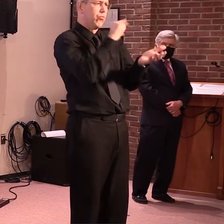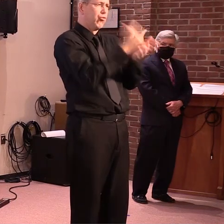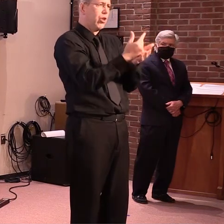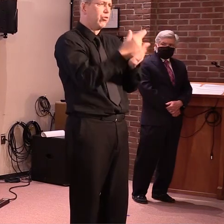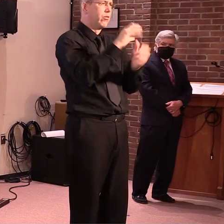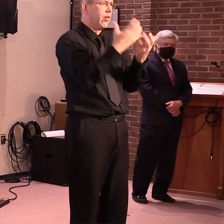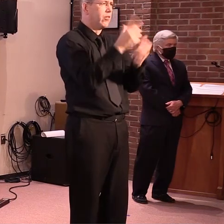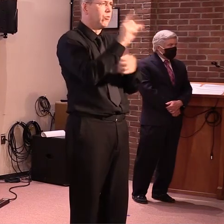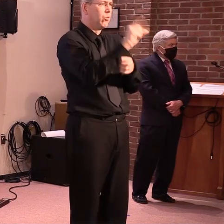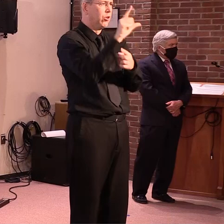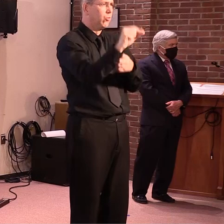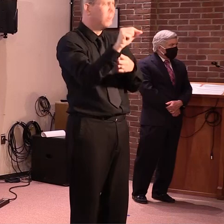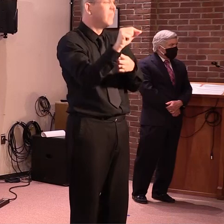of the McClure Foundation. So.